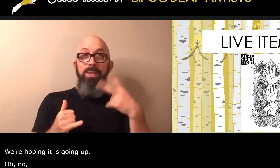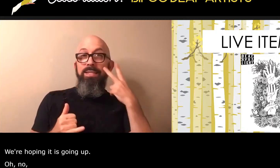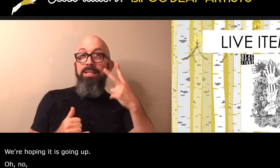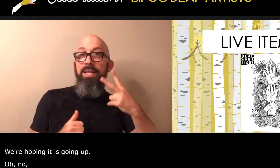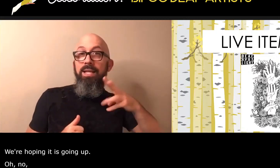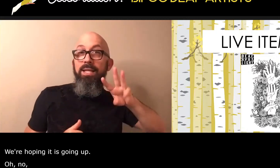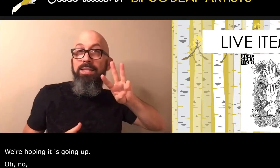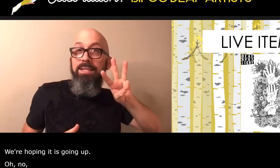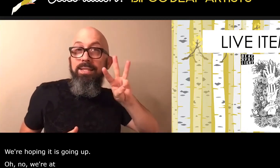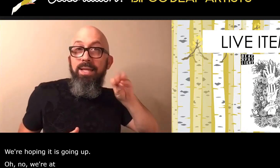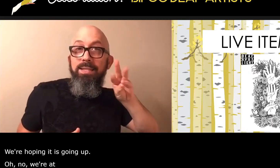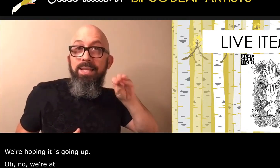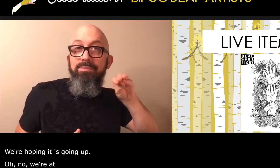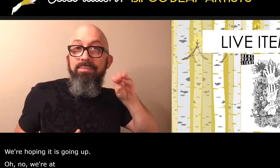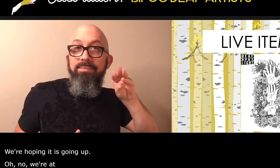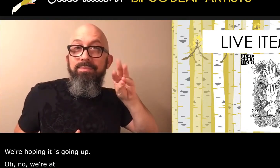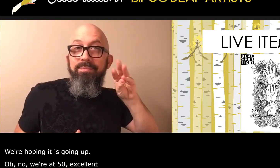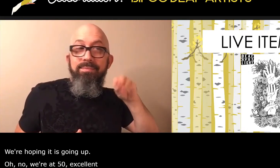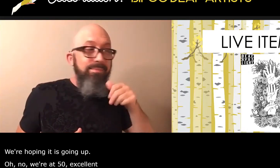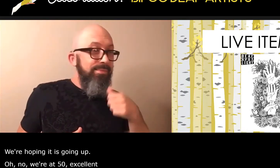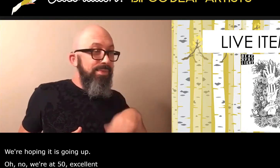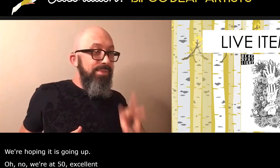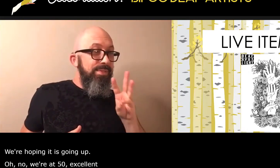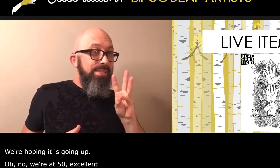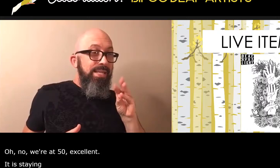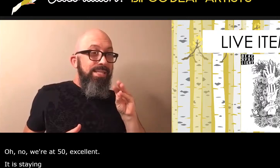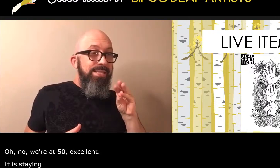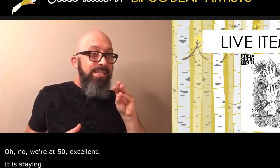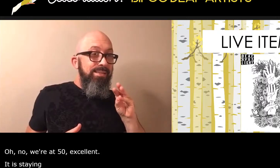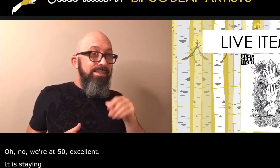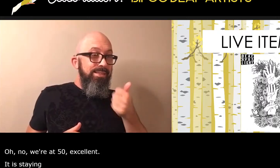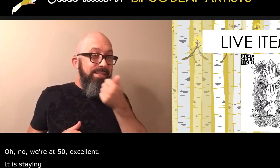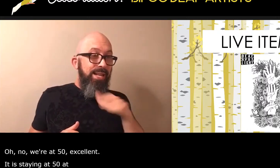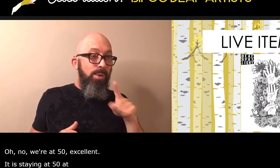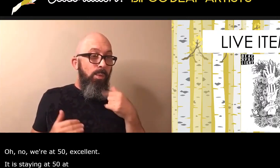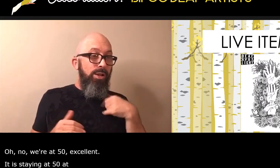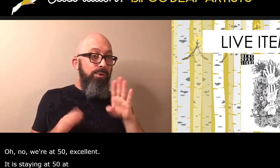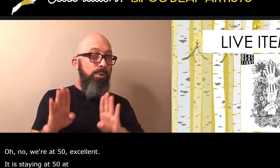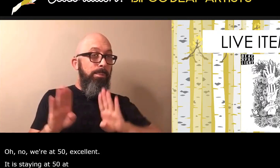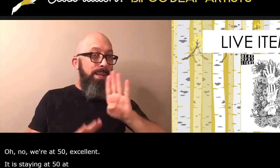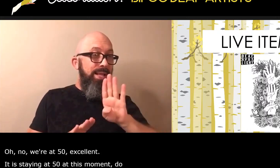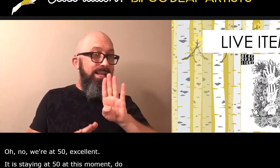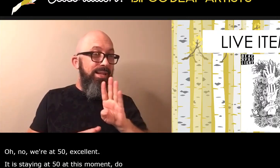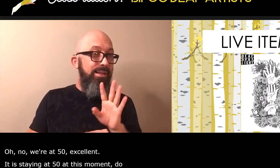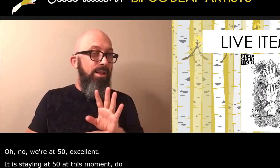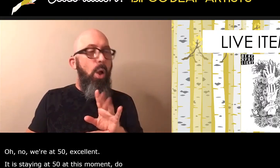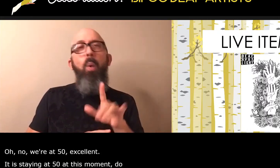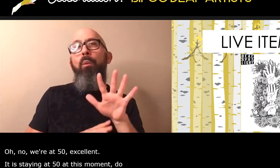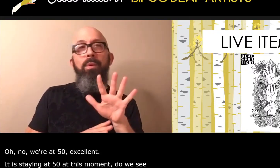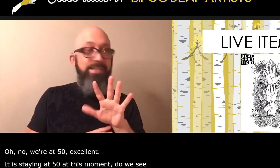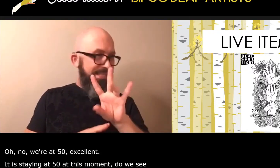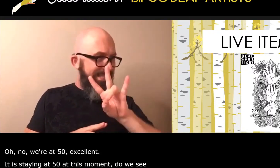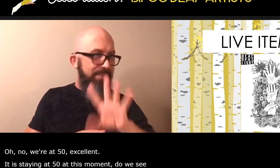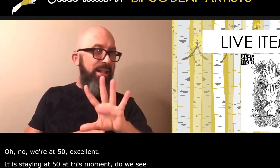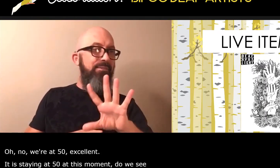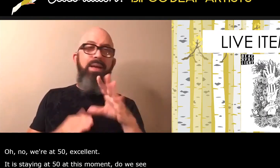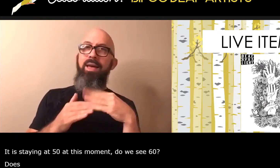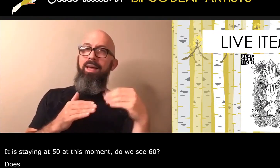It's staying at 50 at this moment. Do we see 60? Does anyone wish to